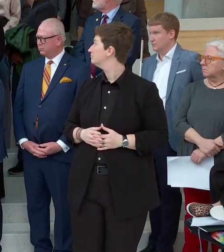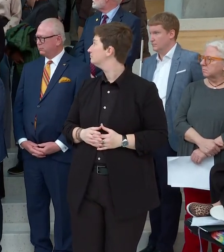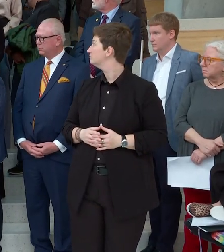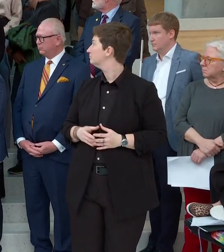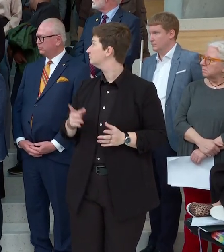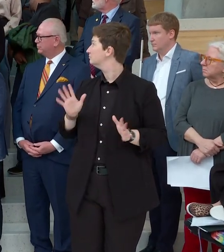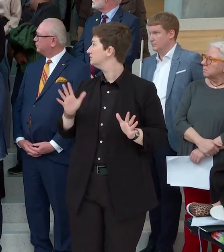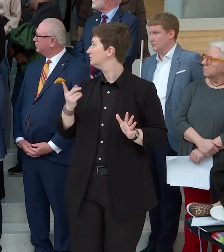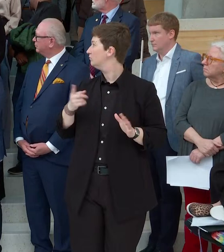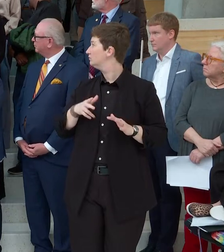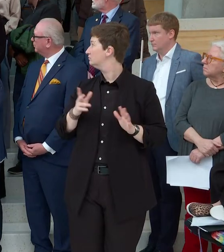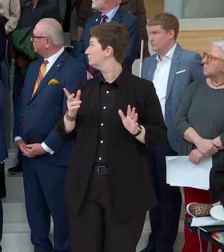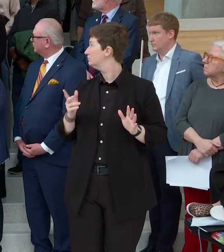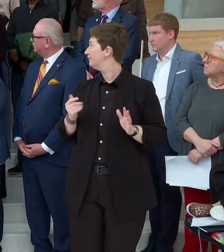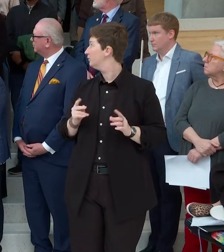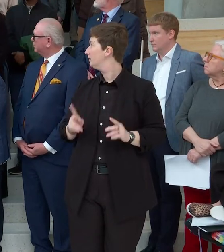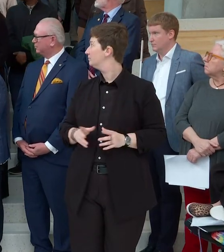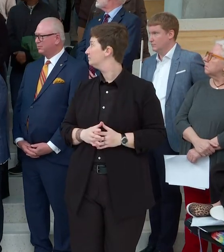Everybody okay?